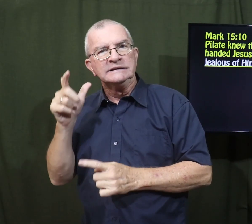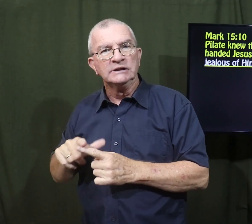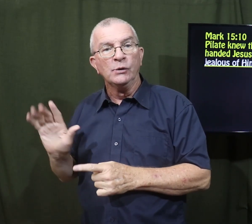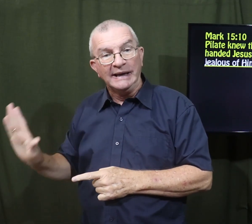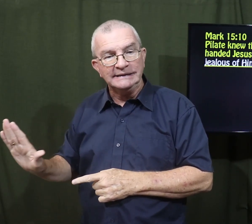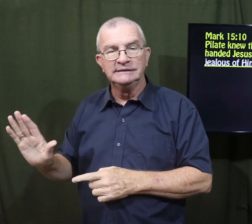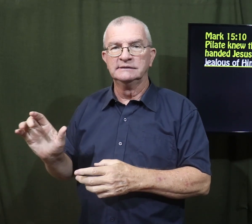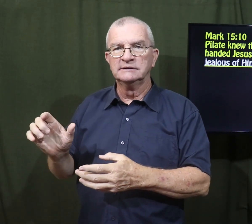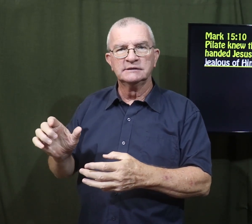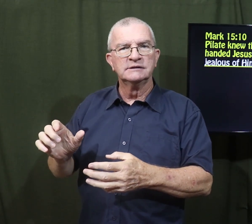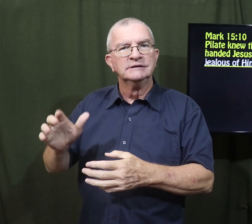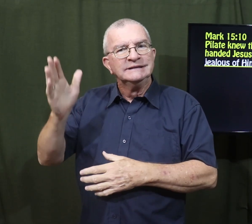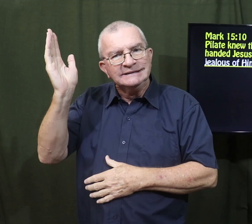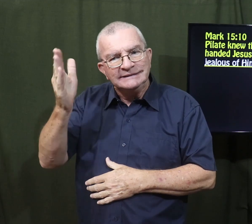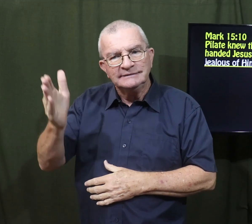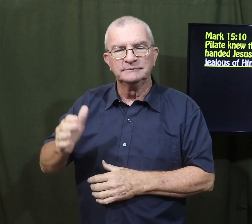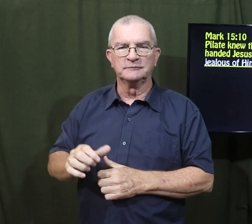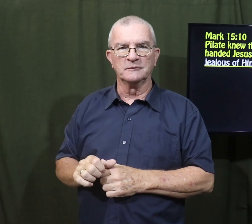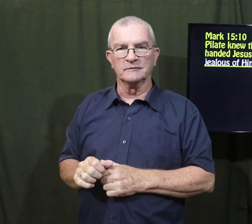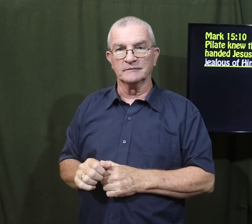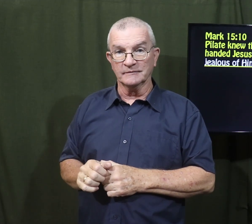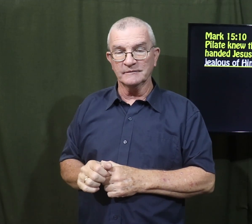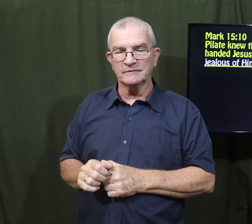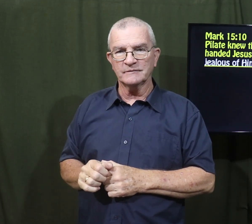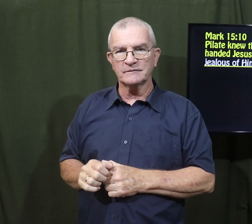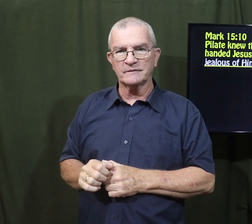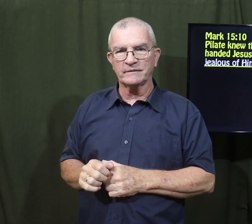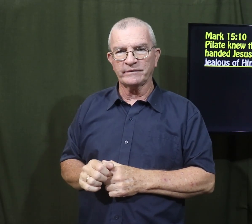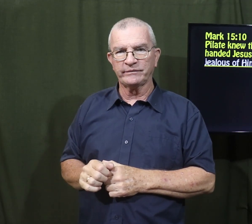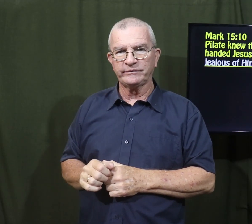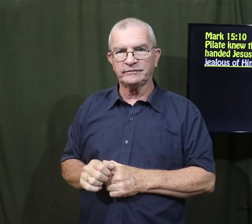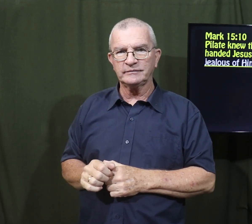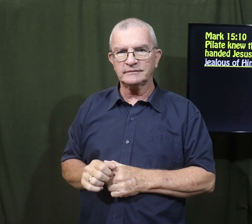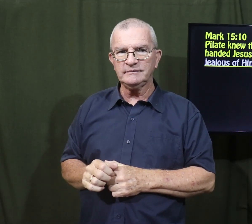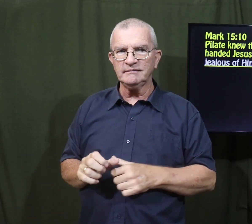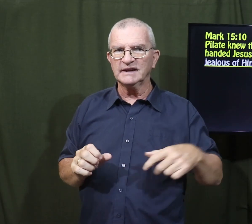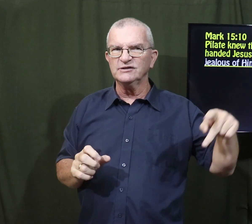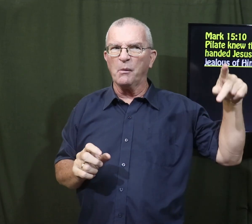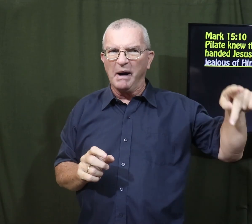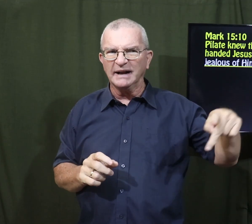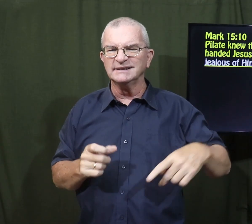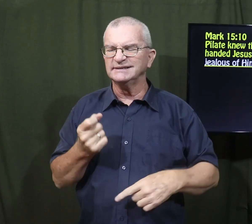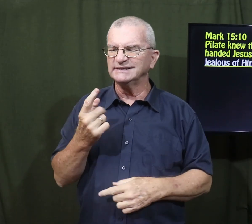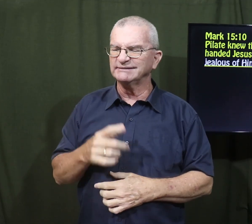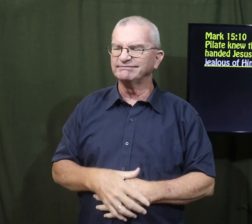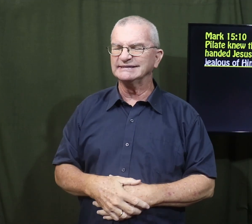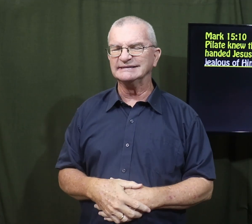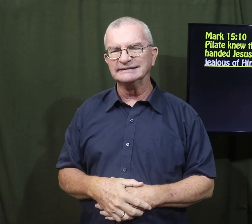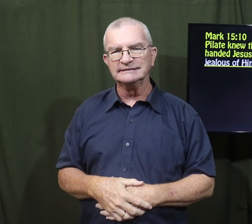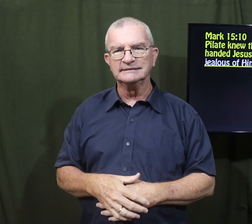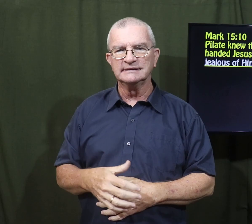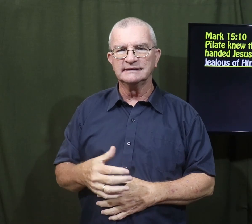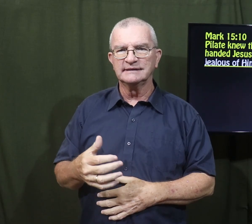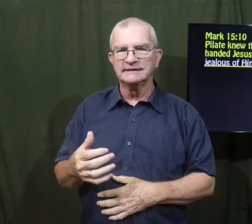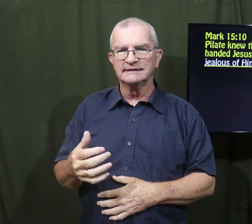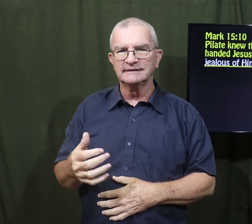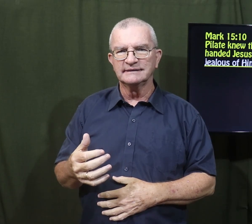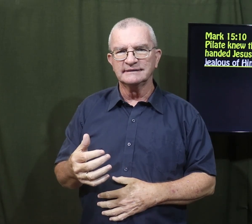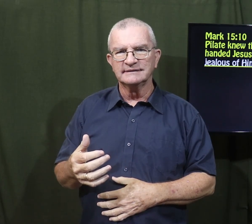listening to his teaching. So Pilate's understanding this.